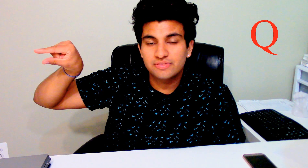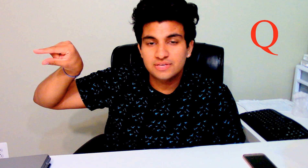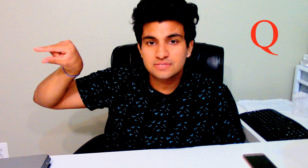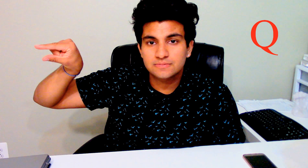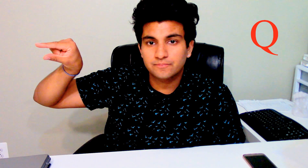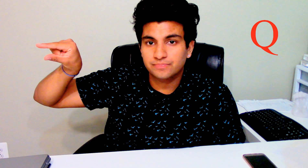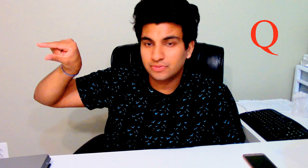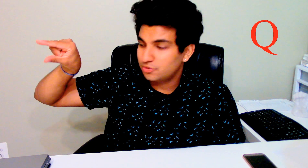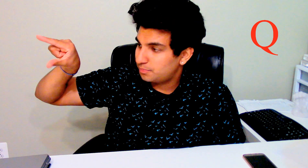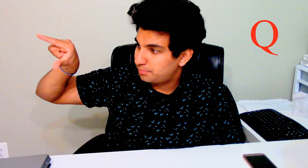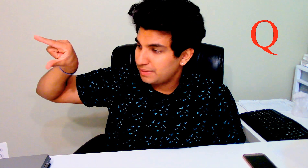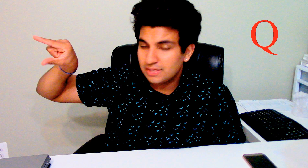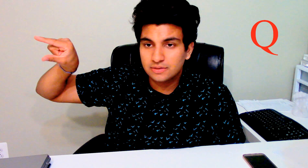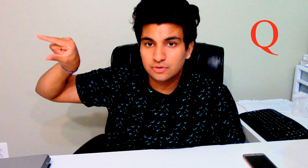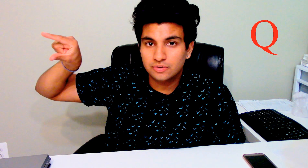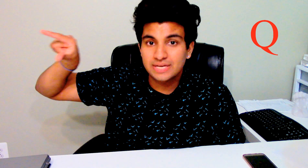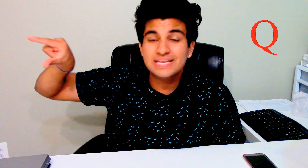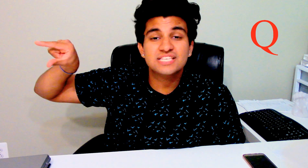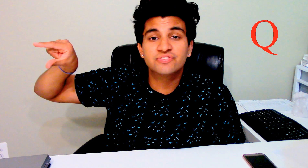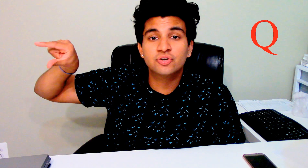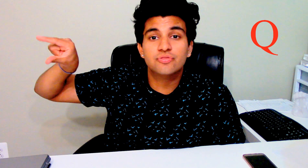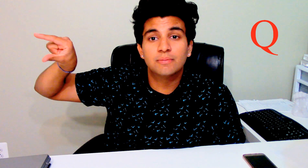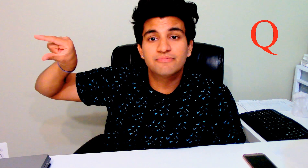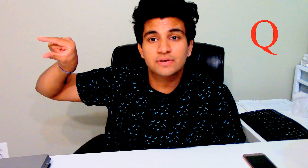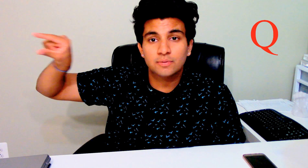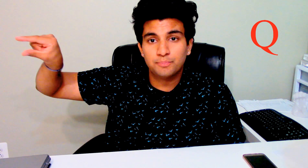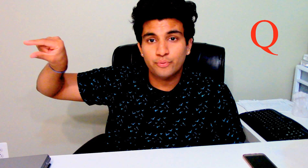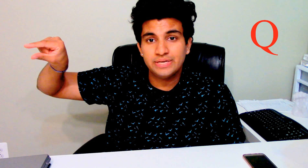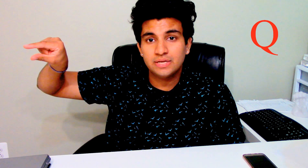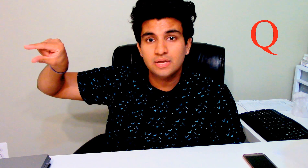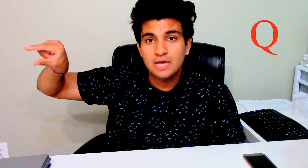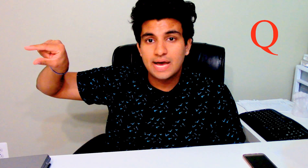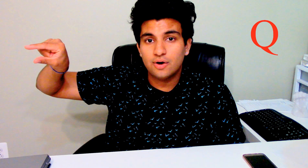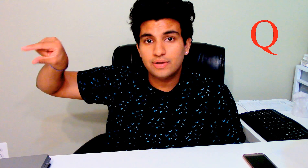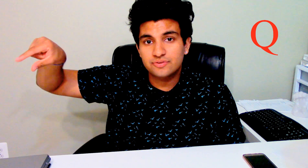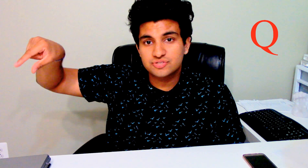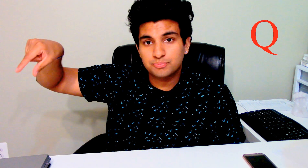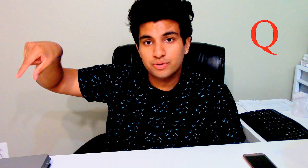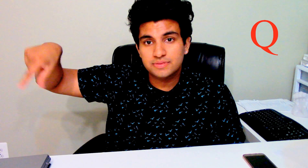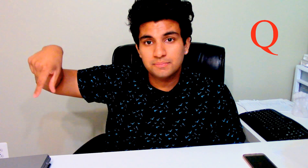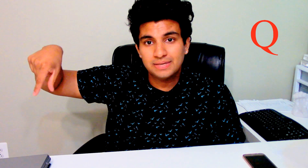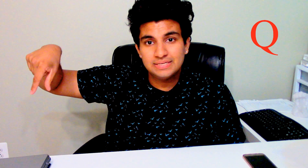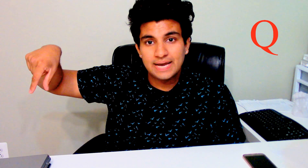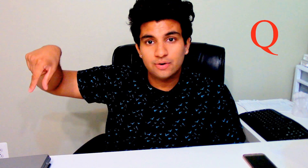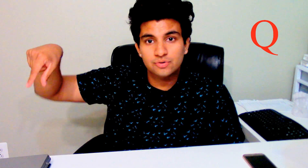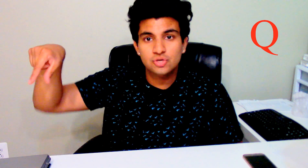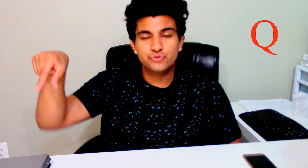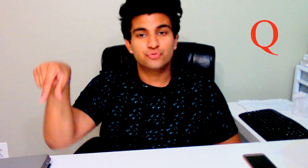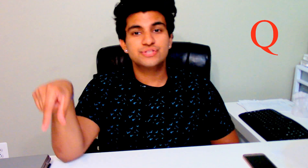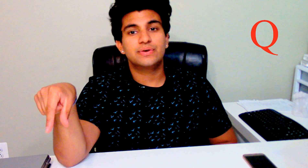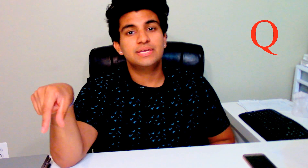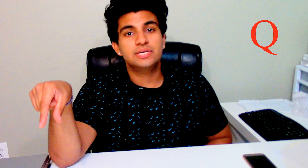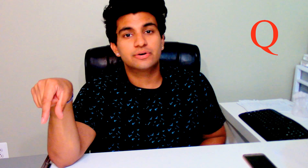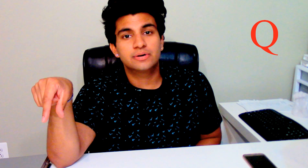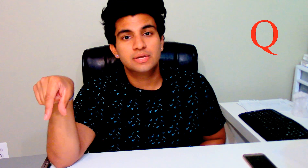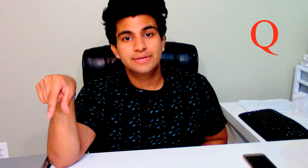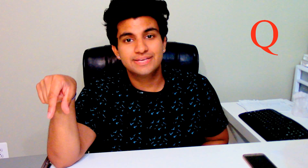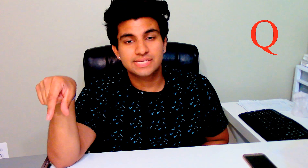this, your index finger and your thumb finger pointing out, and just point them down. So this right here is a